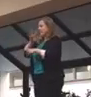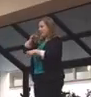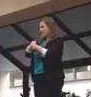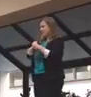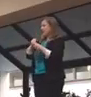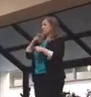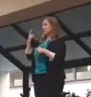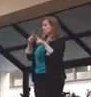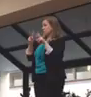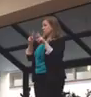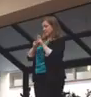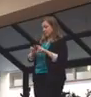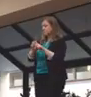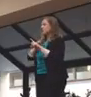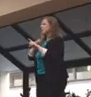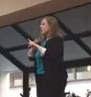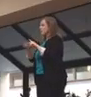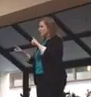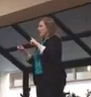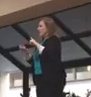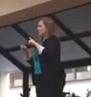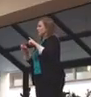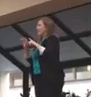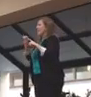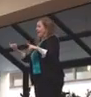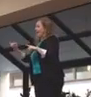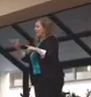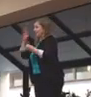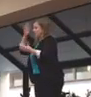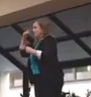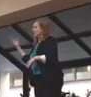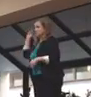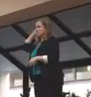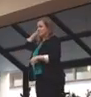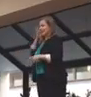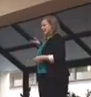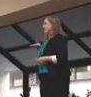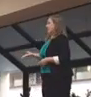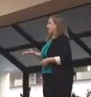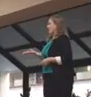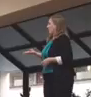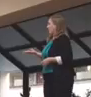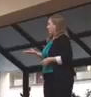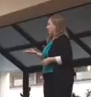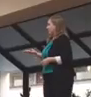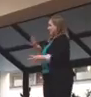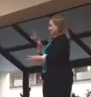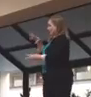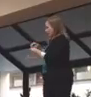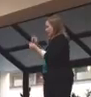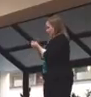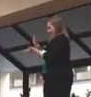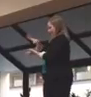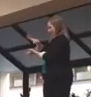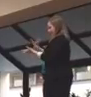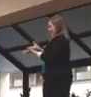So specific to your answer, that actual pass-fail rate is not a part of the risk assessment, but it is